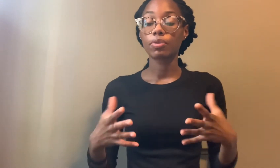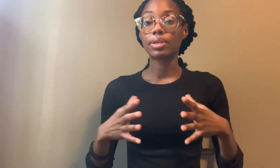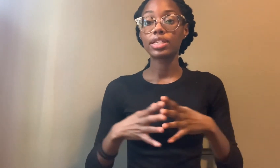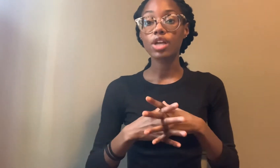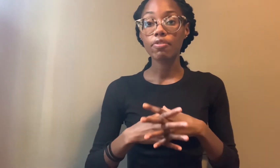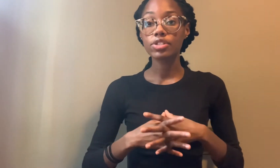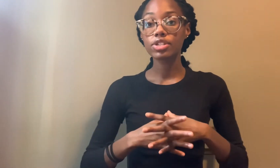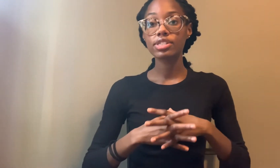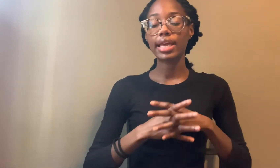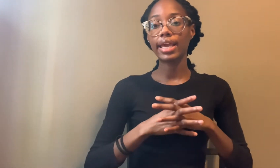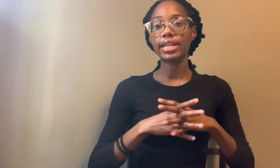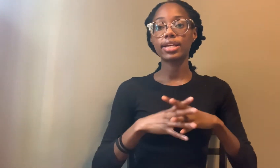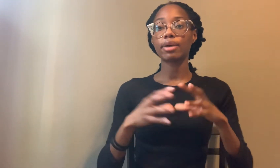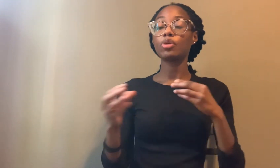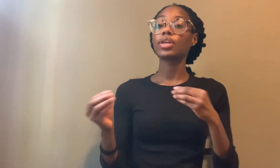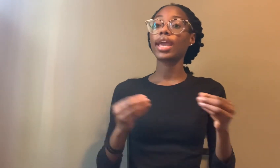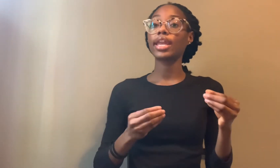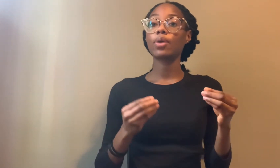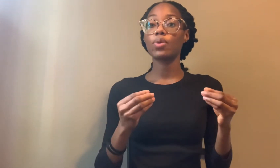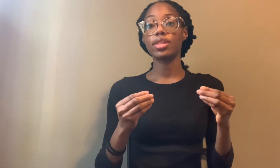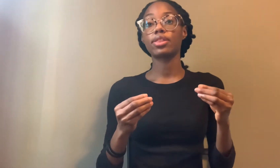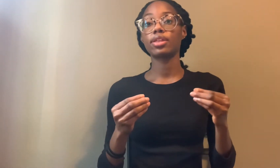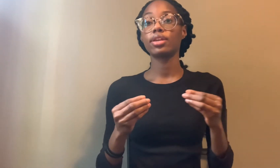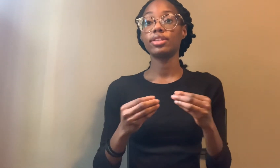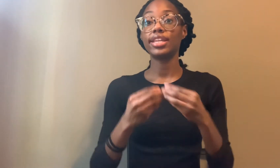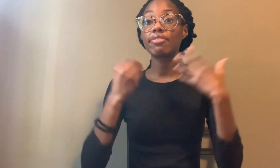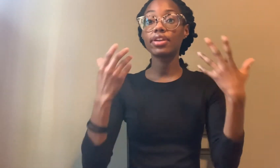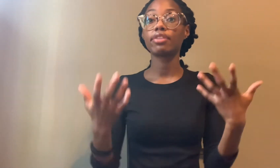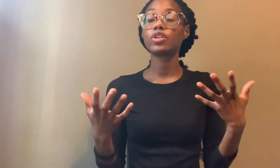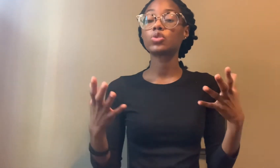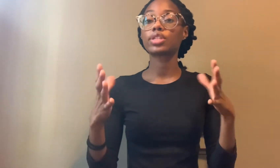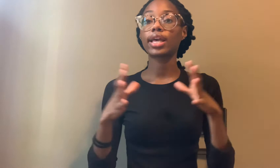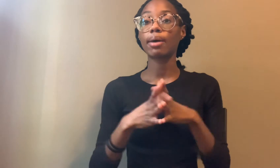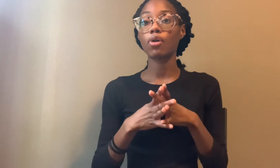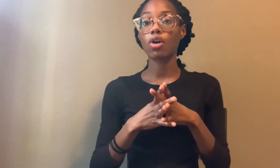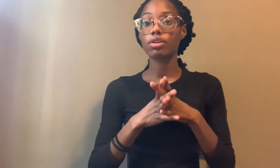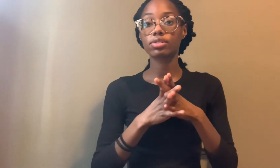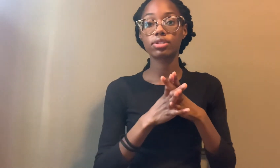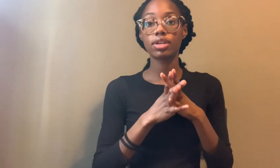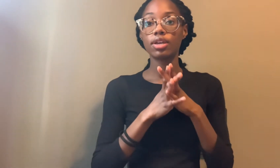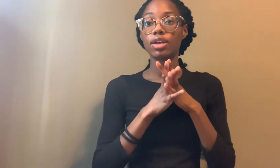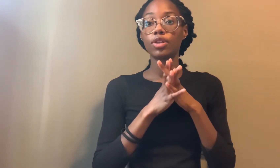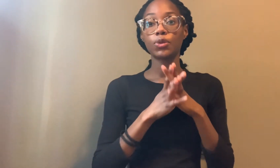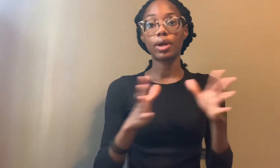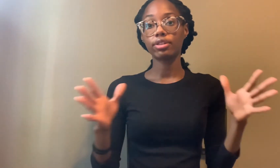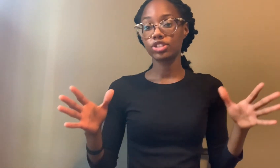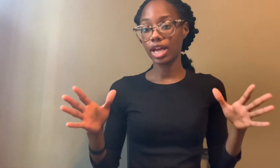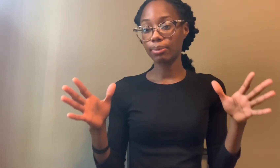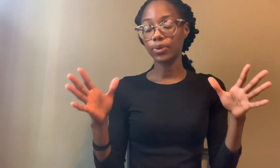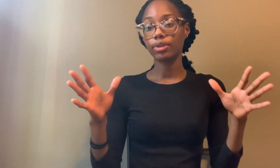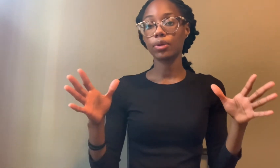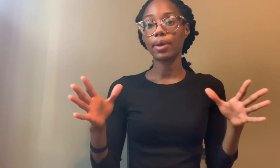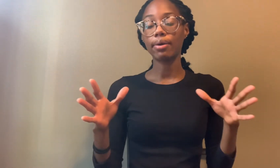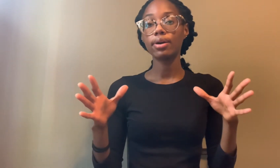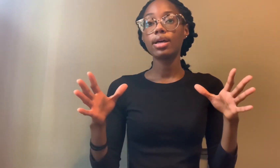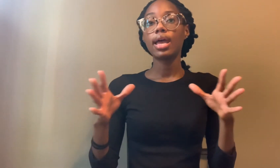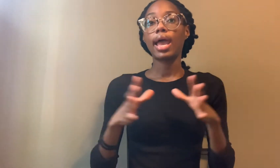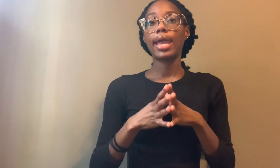police officers in communicating with deaf individuals they come across throughout their job, throughout their route.